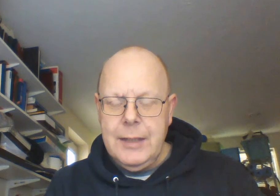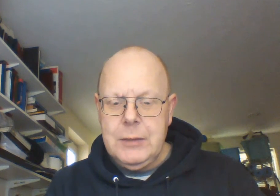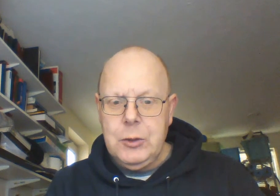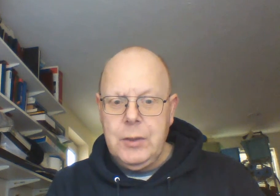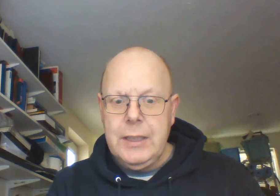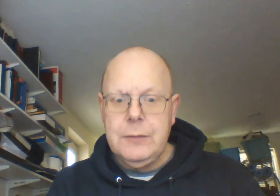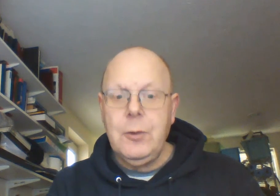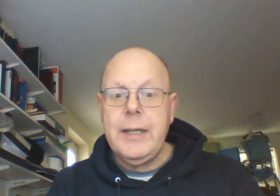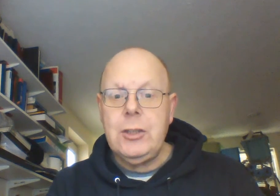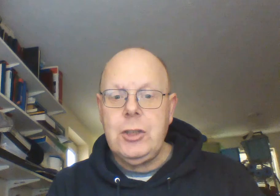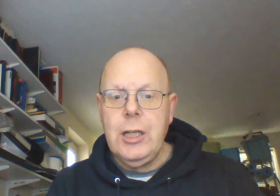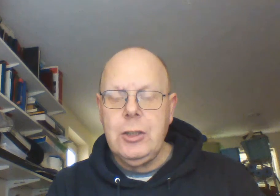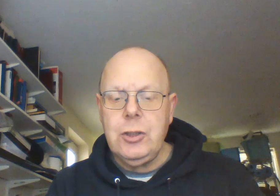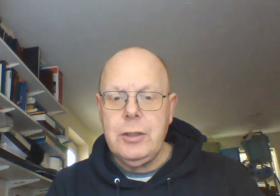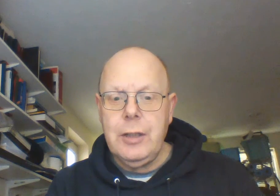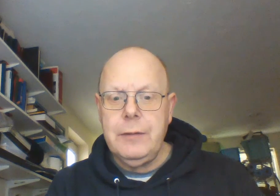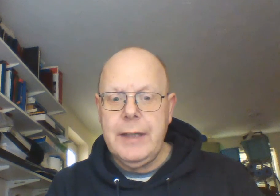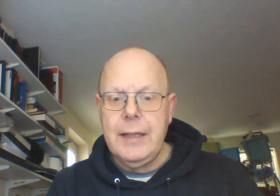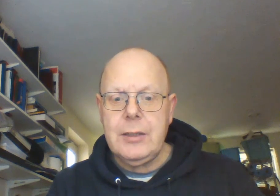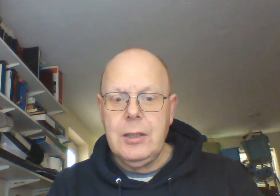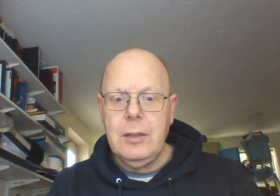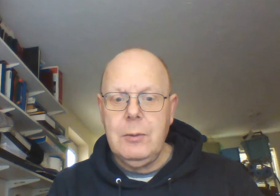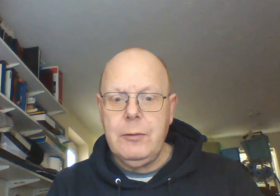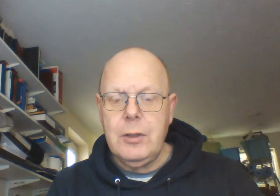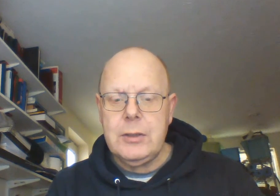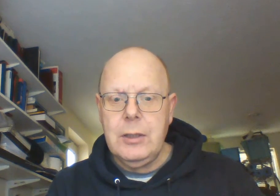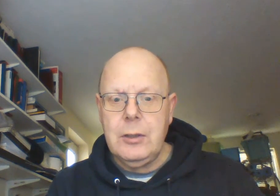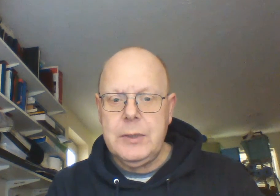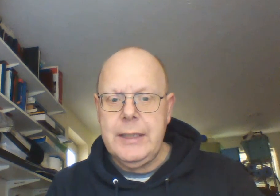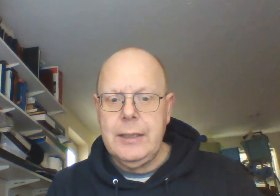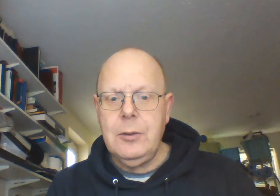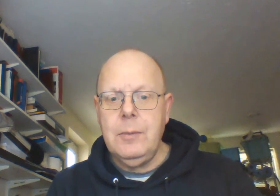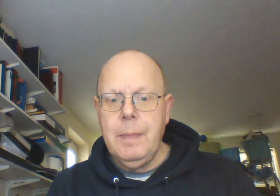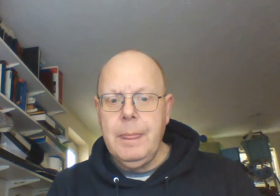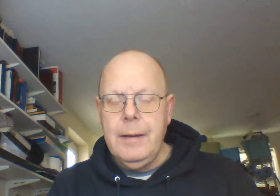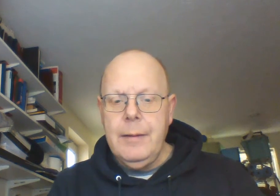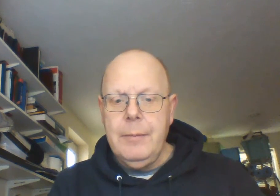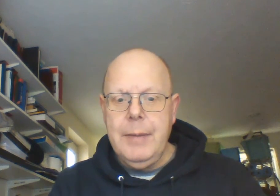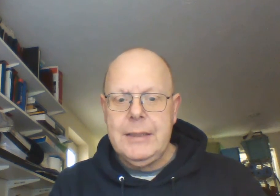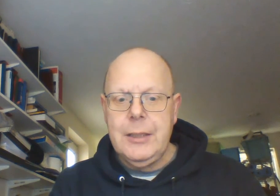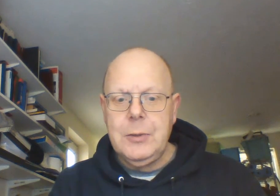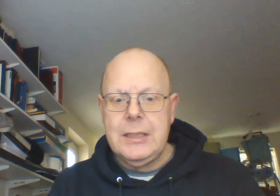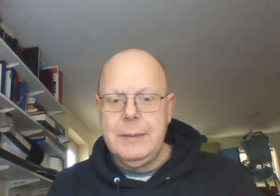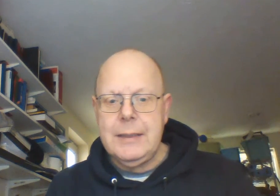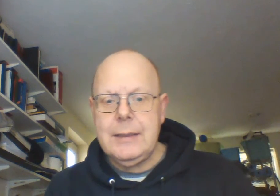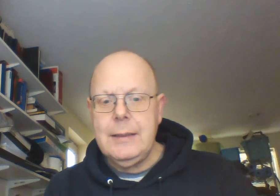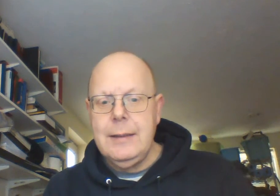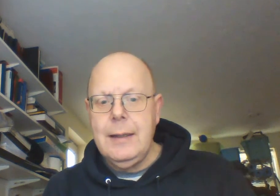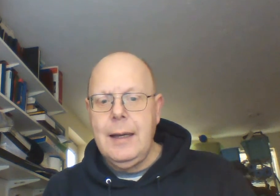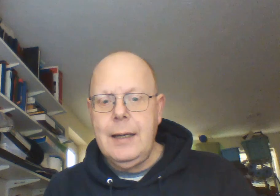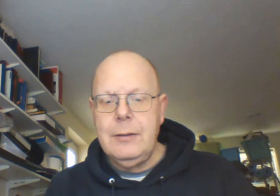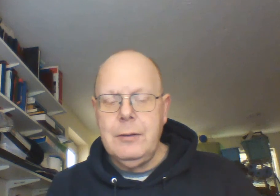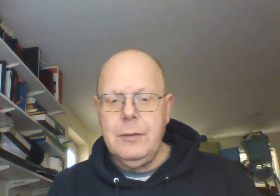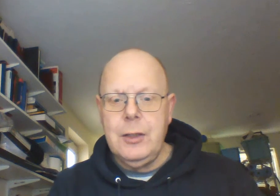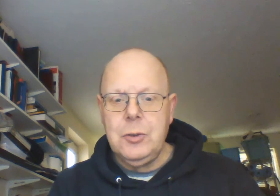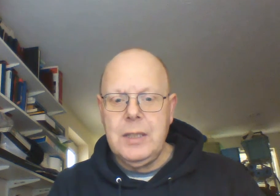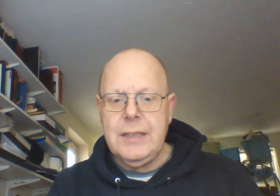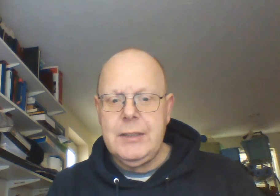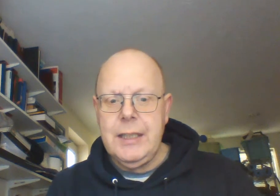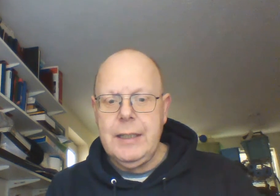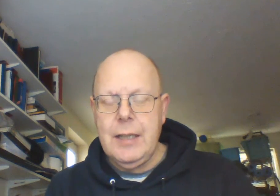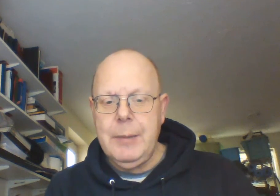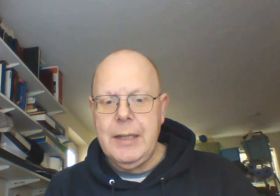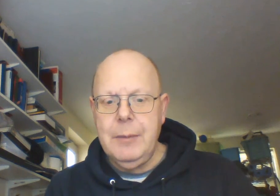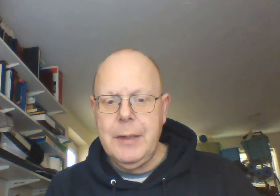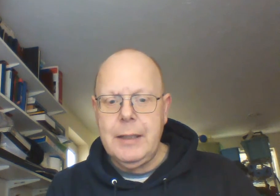Well thanks for joining us for Kids Church Don't forget we've got a Christingle Messy Christmas And Virtual